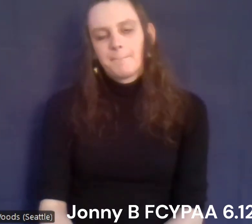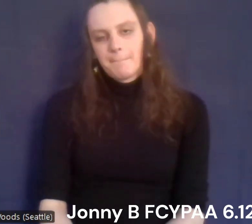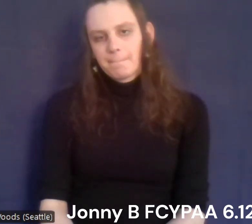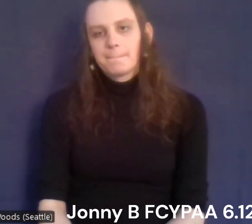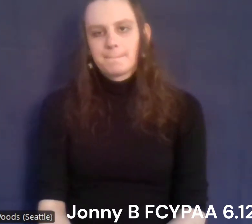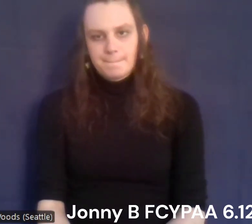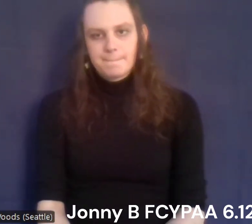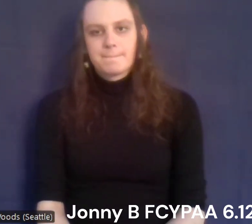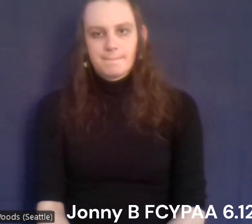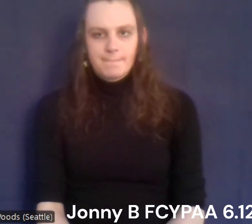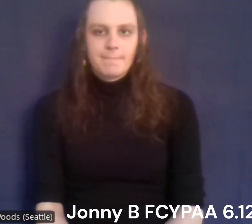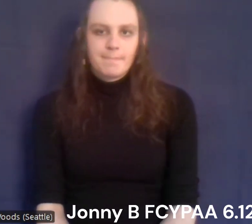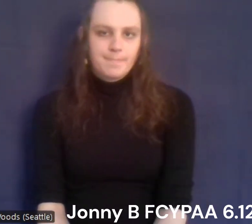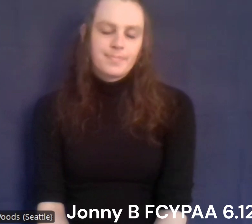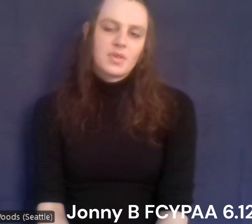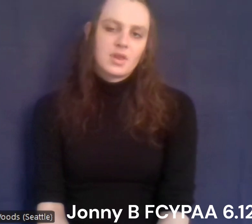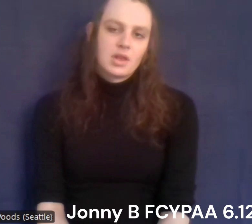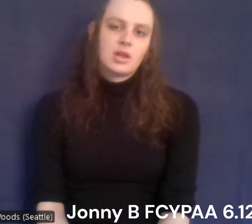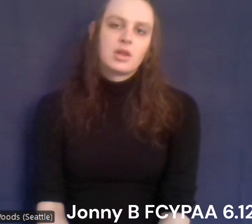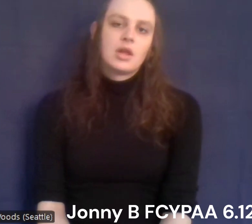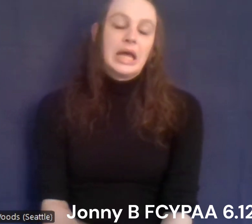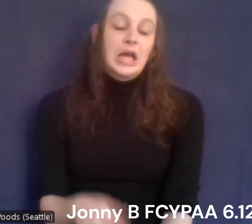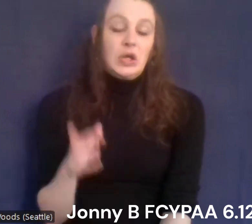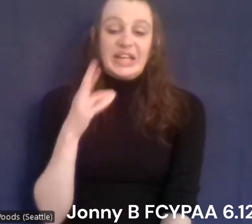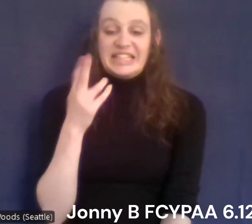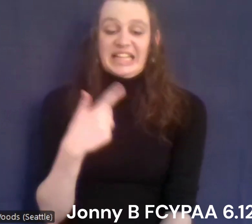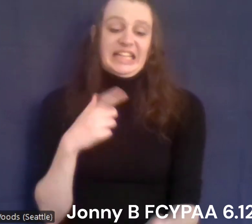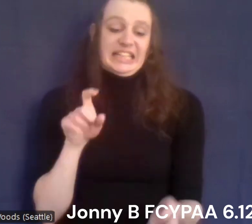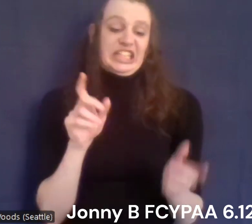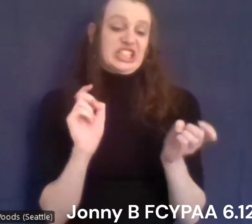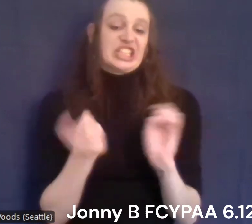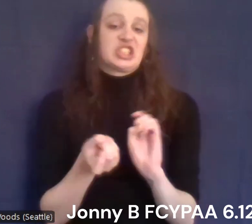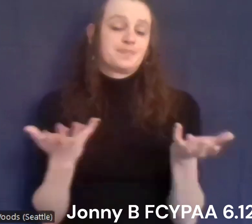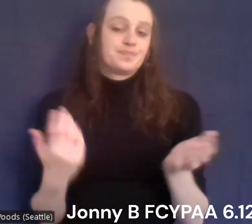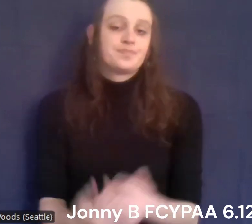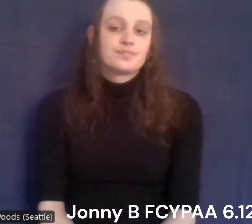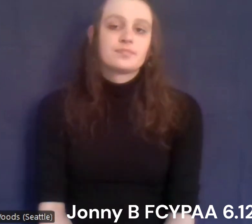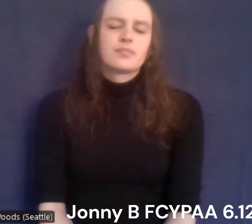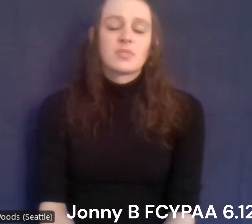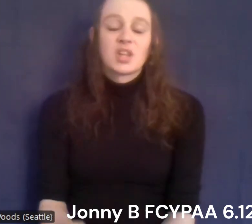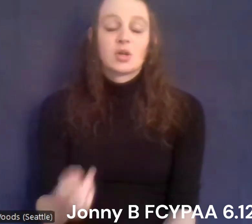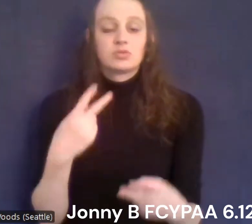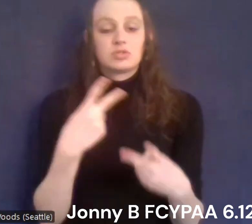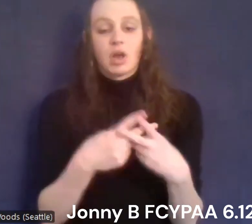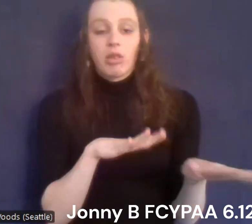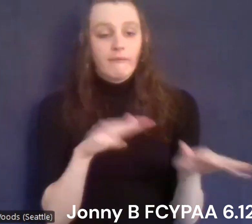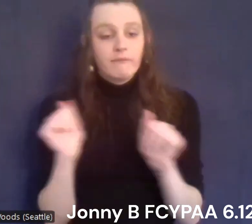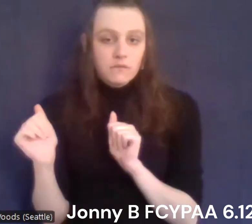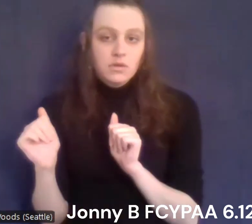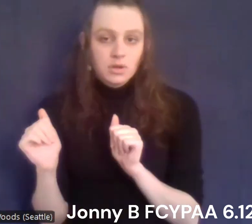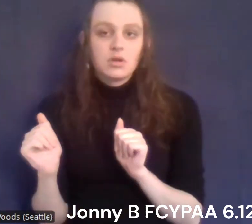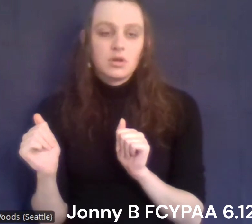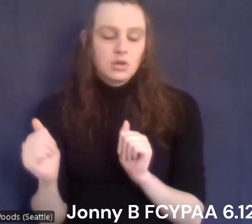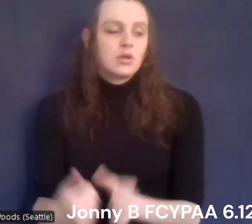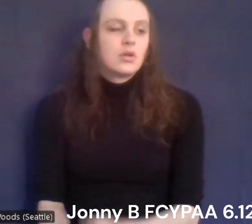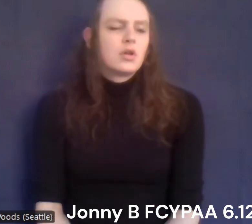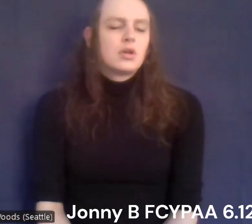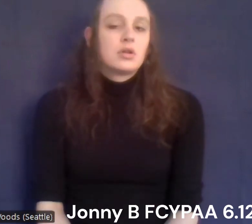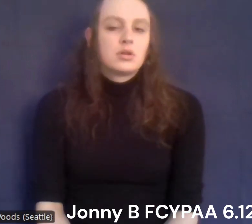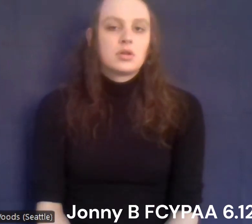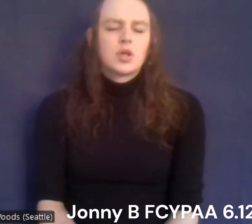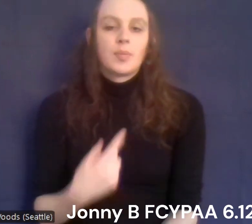realized something needed to happen. So I get out of the jail cell and I end up going to